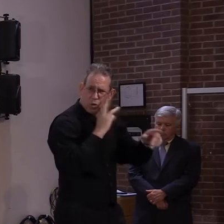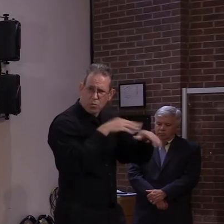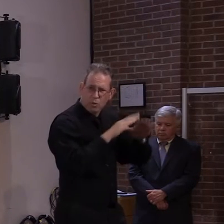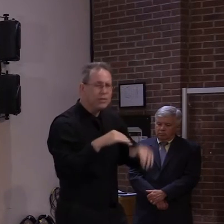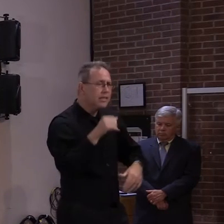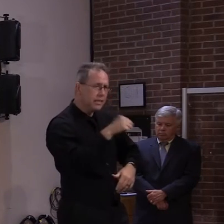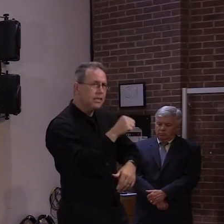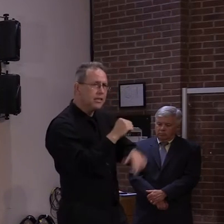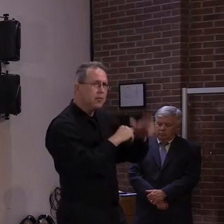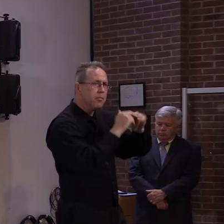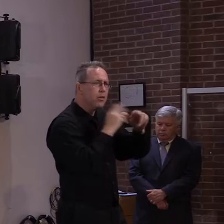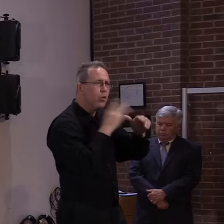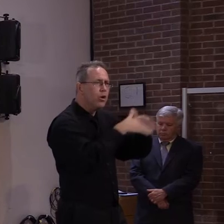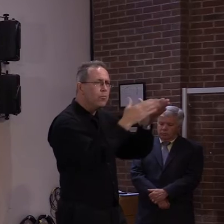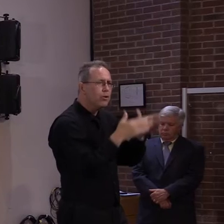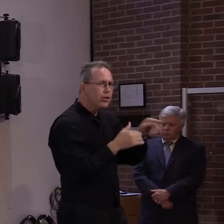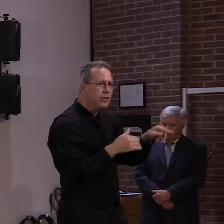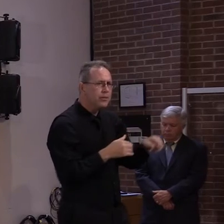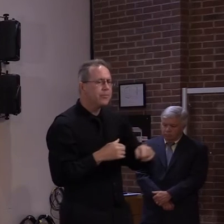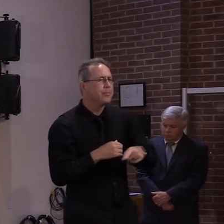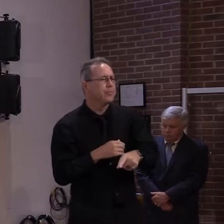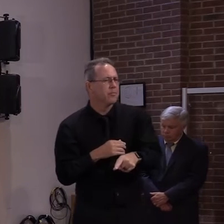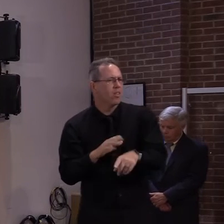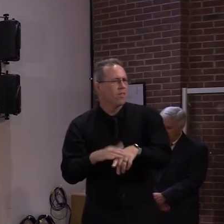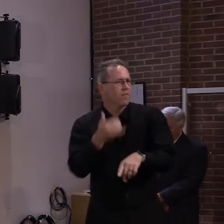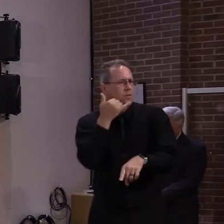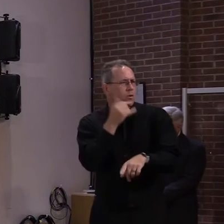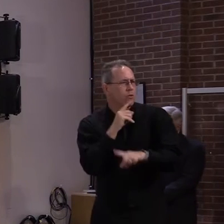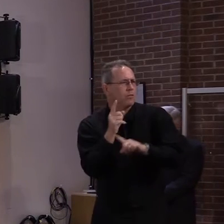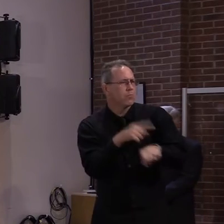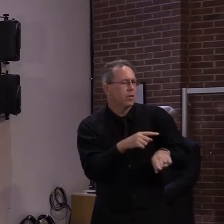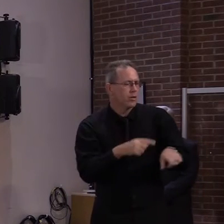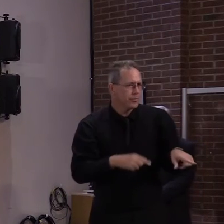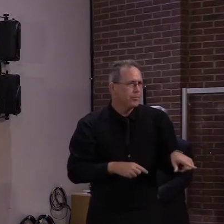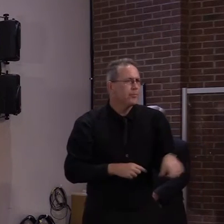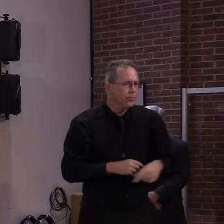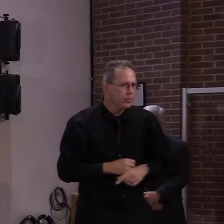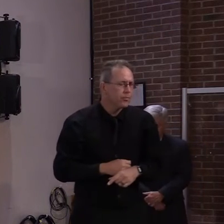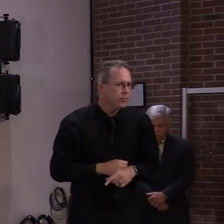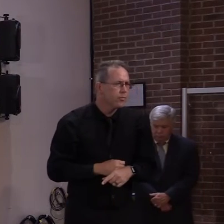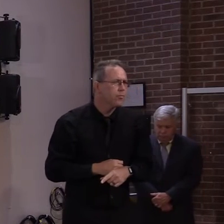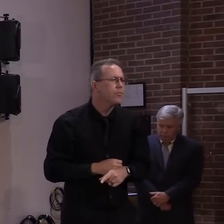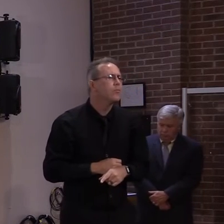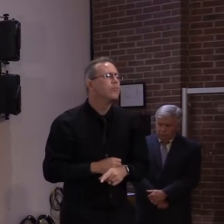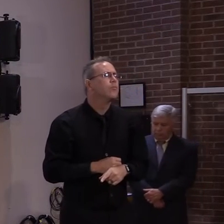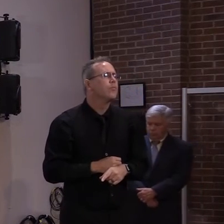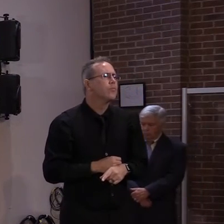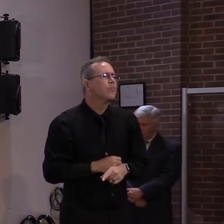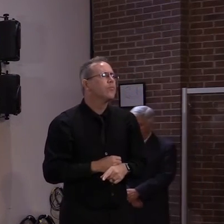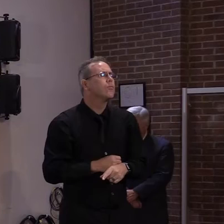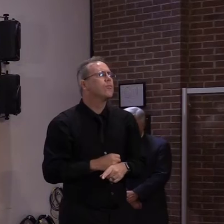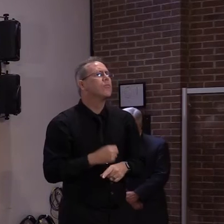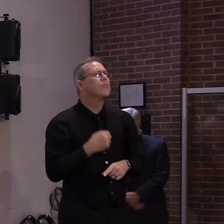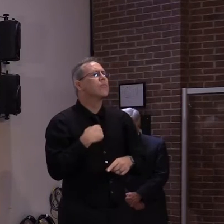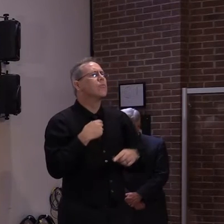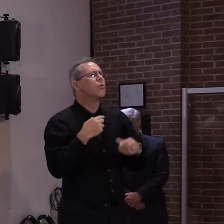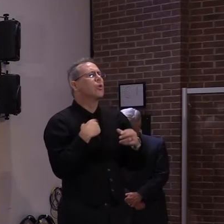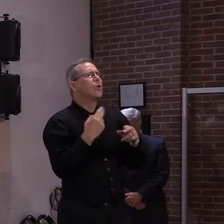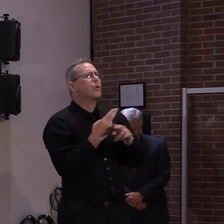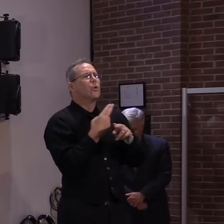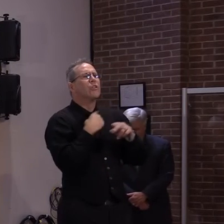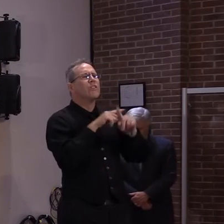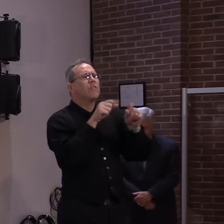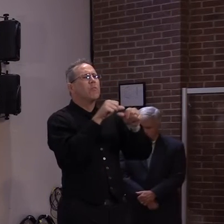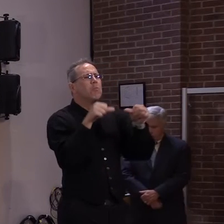little clarification, they are the vendor that the state uses, one of multiple vendors the state uses for a variety